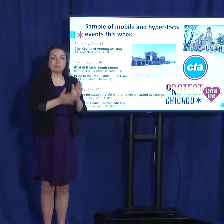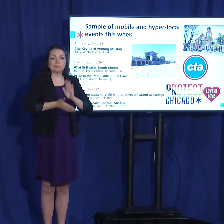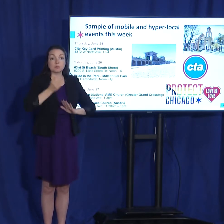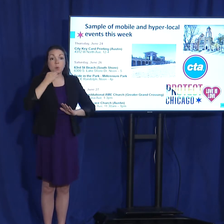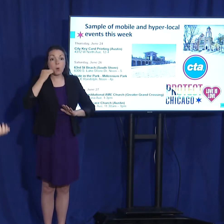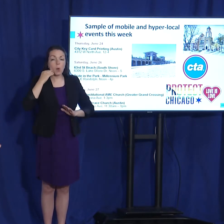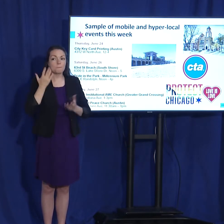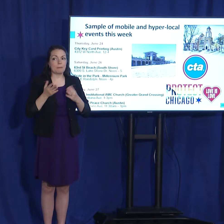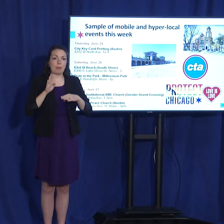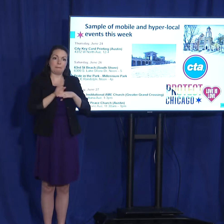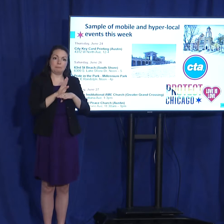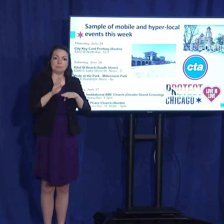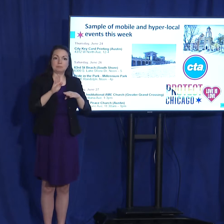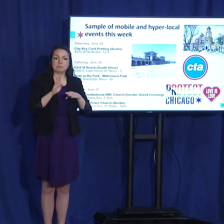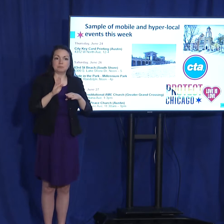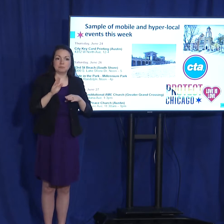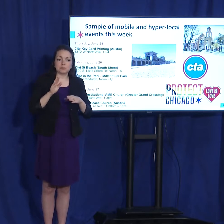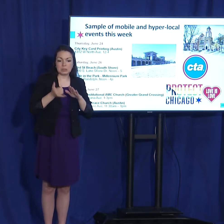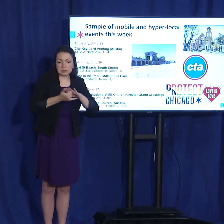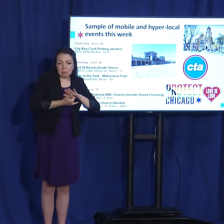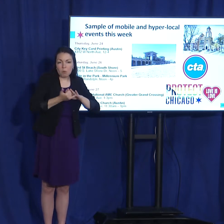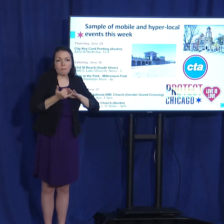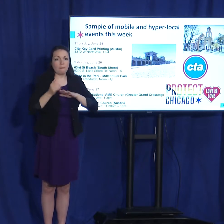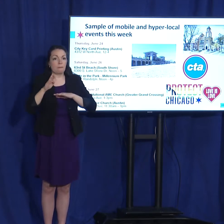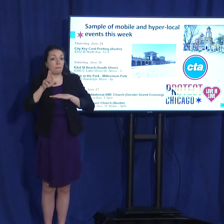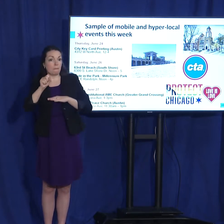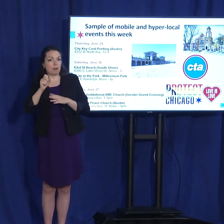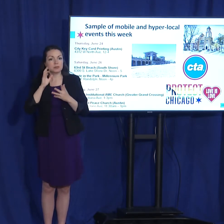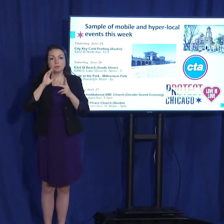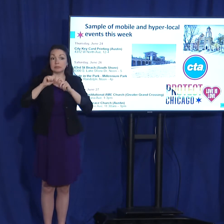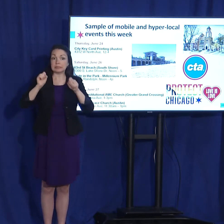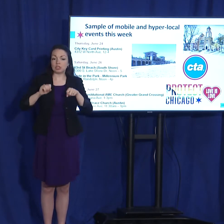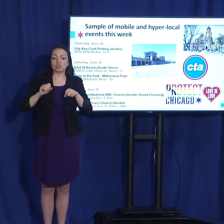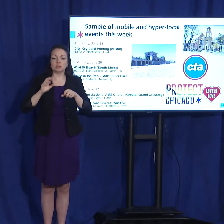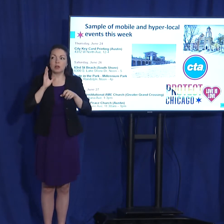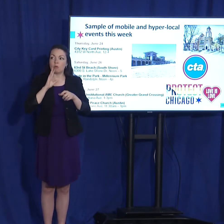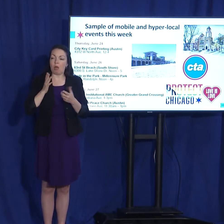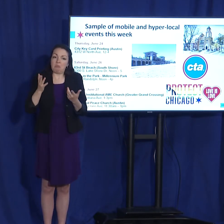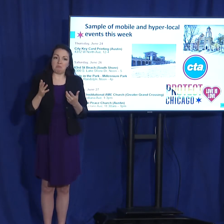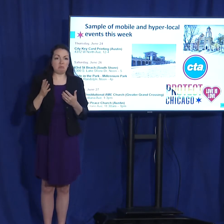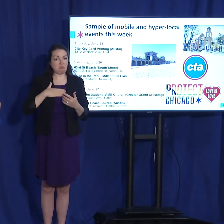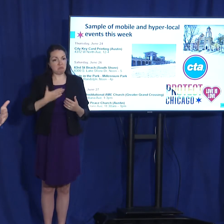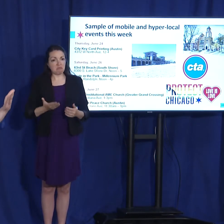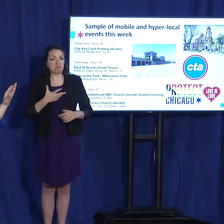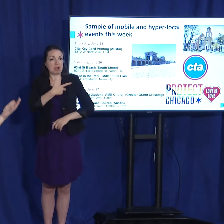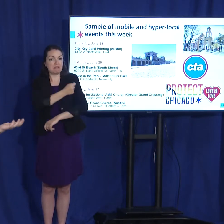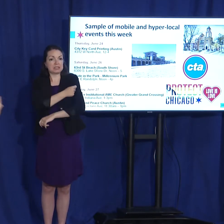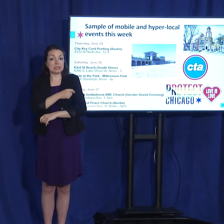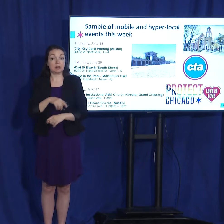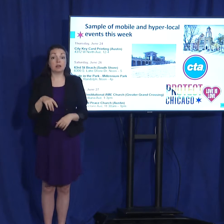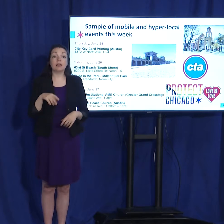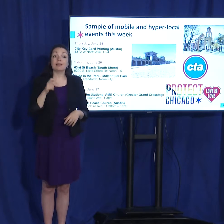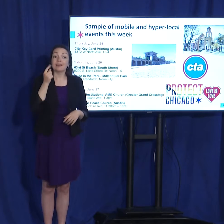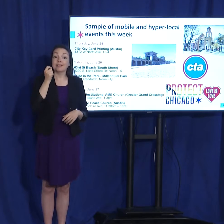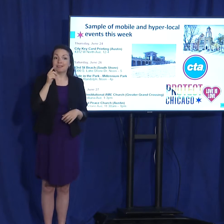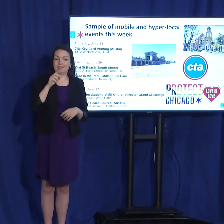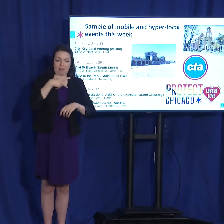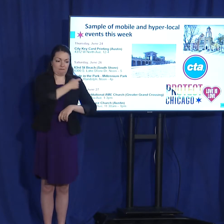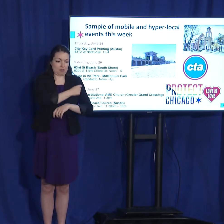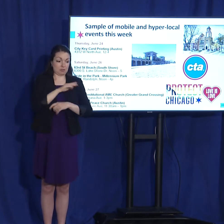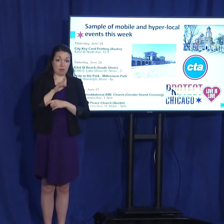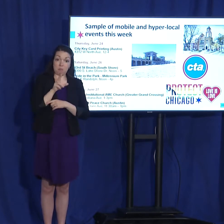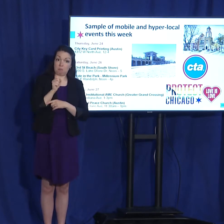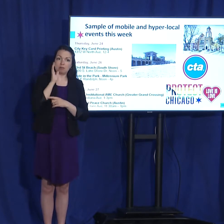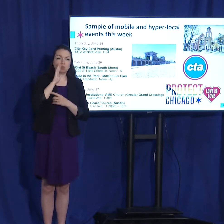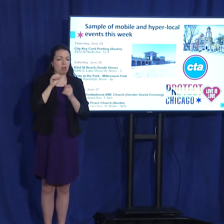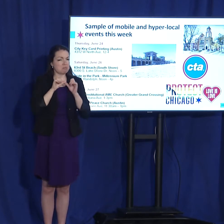either subway station or bus station to get that vaccine. We're going to keep building on that. Our vaccine bus, of course, continues all over the city, but